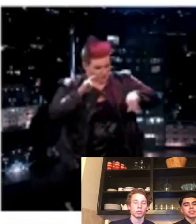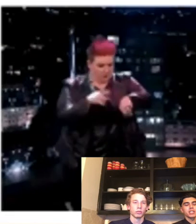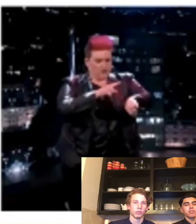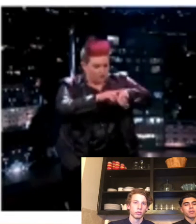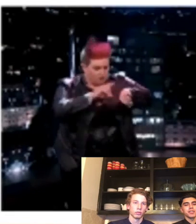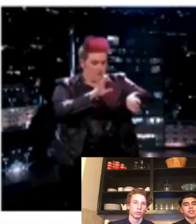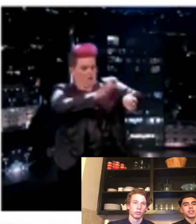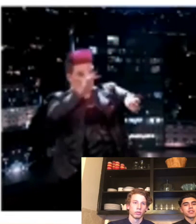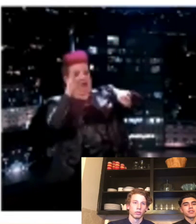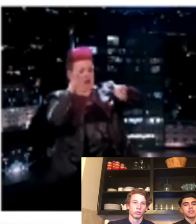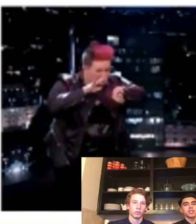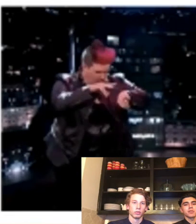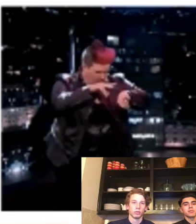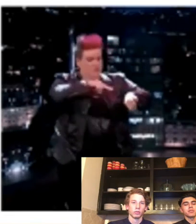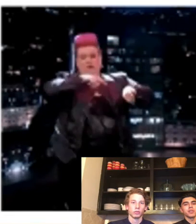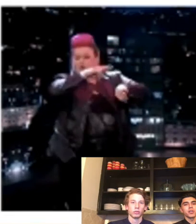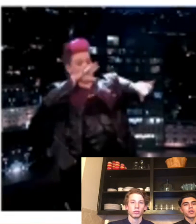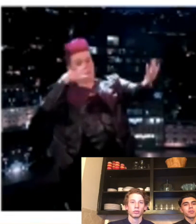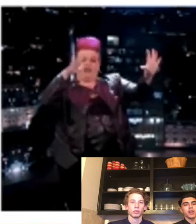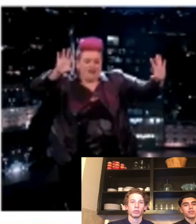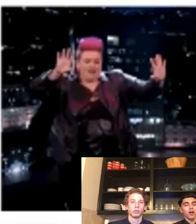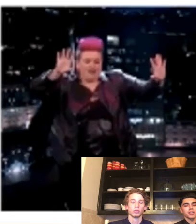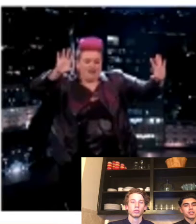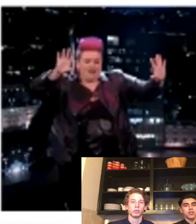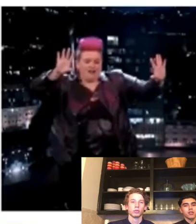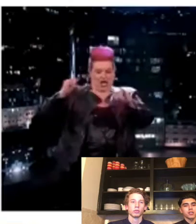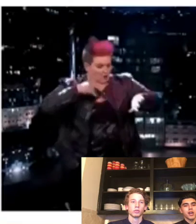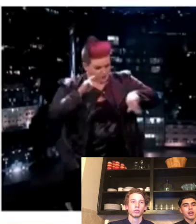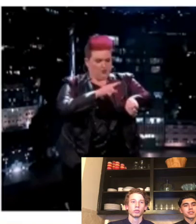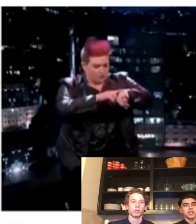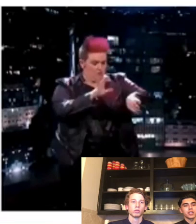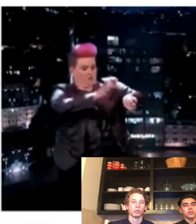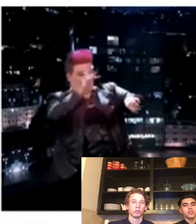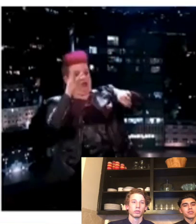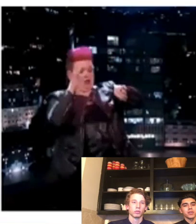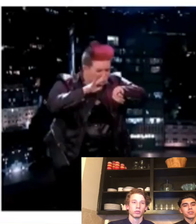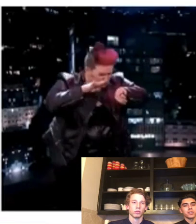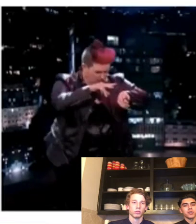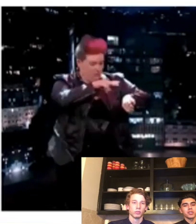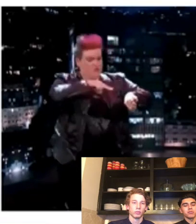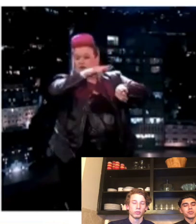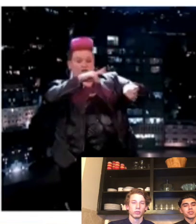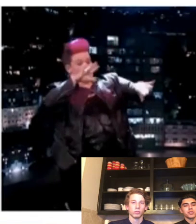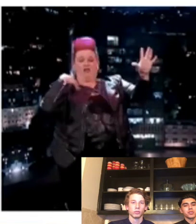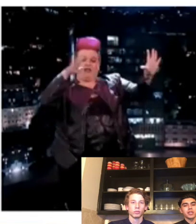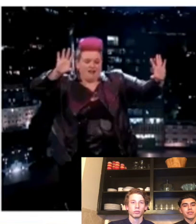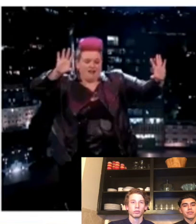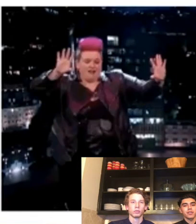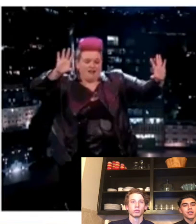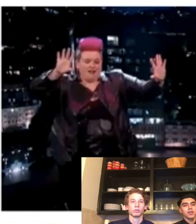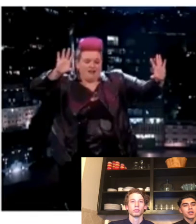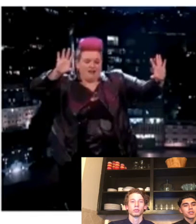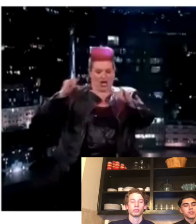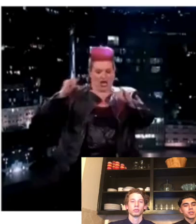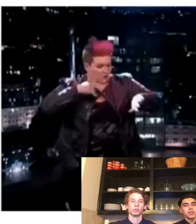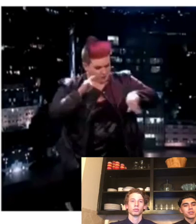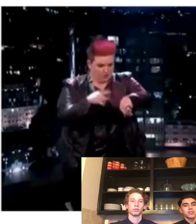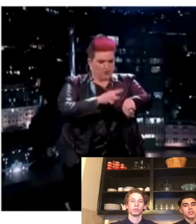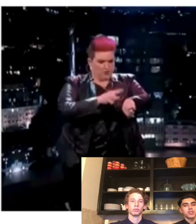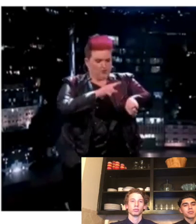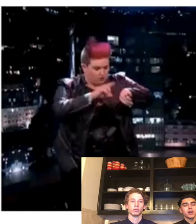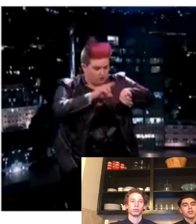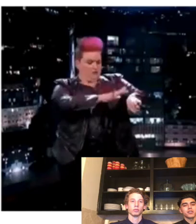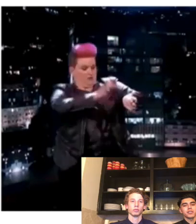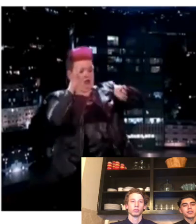So the basis of our presentation stems from a video by Vox called How Sign Language Innovators Are Bringing Music to the Deaf. This video